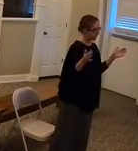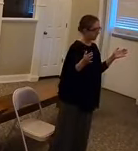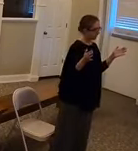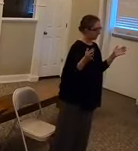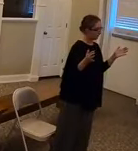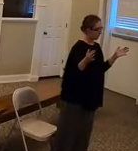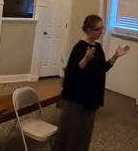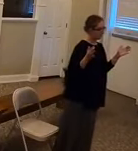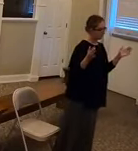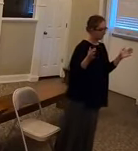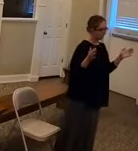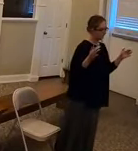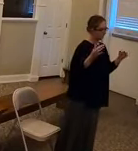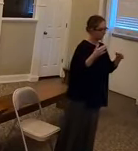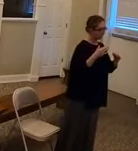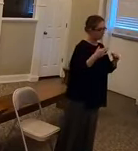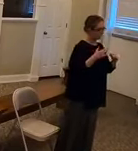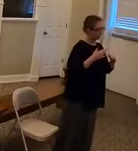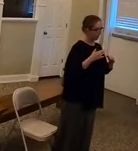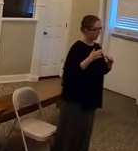Oh, I love you, I love you.